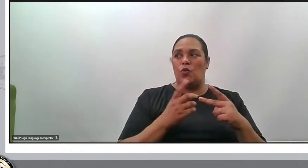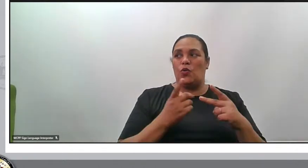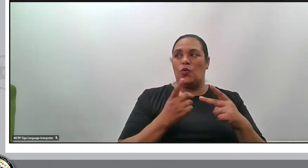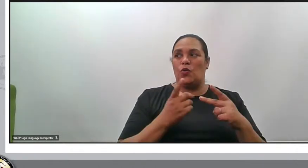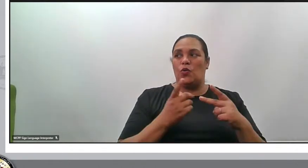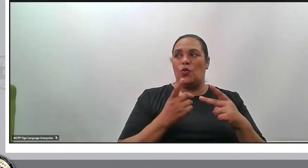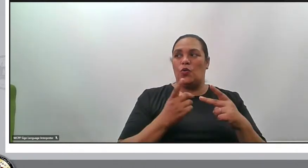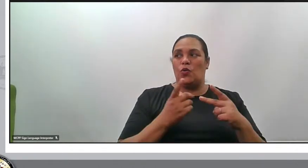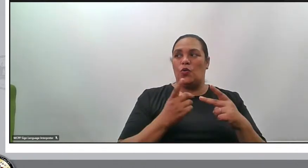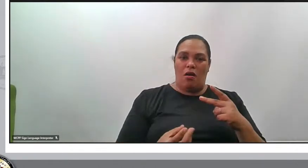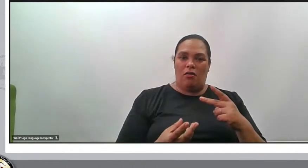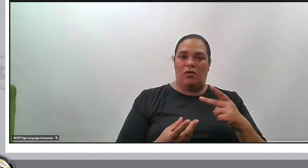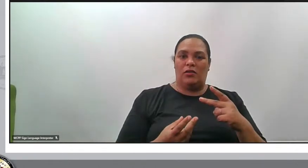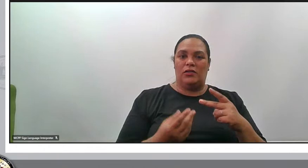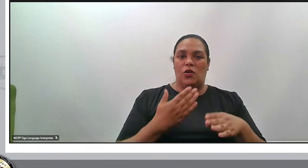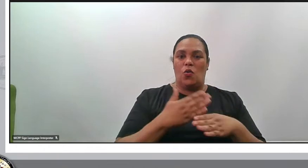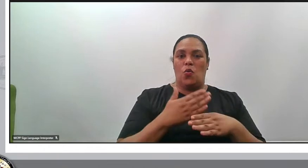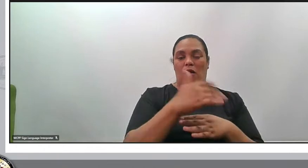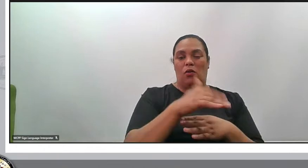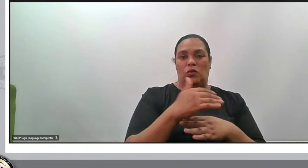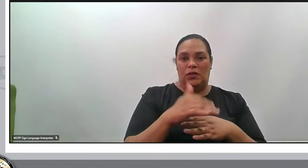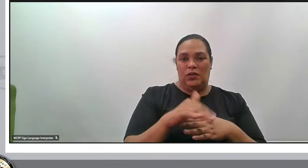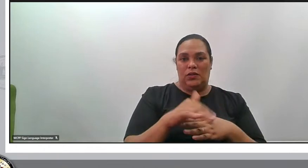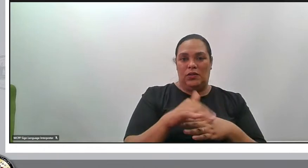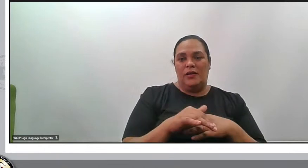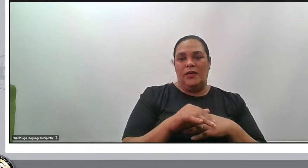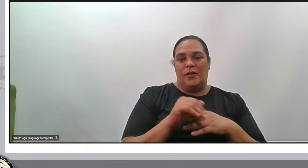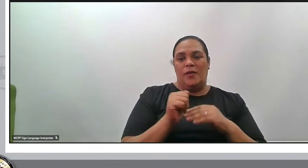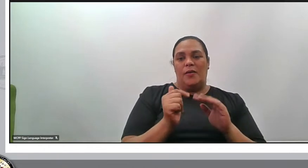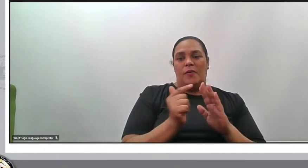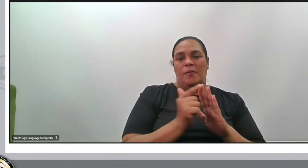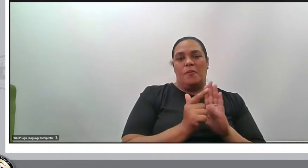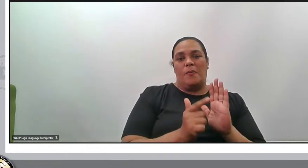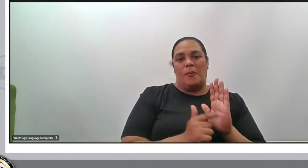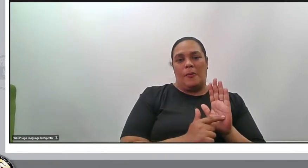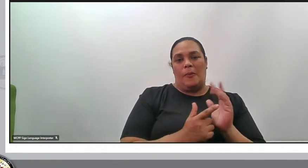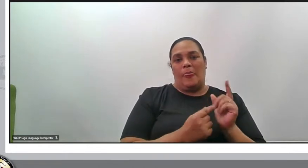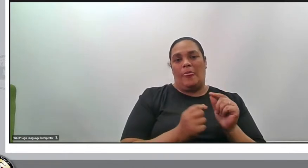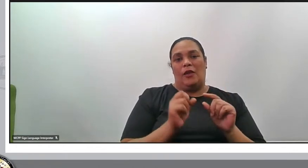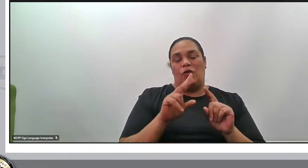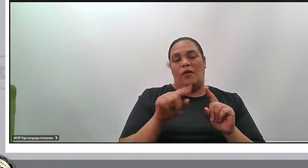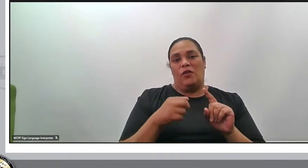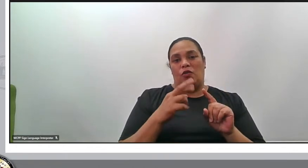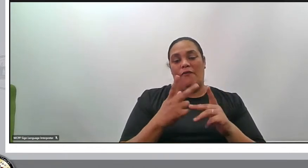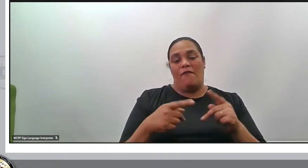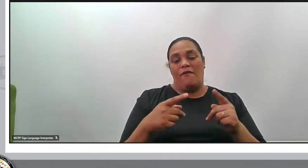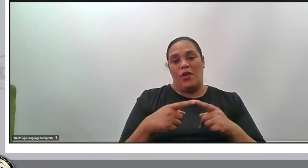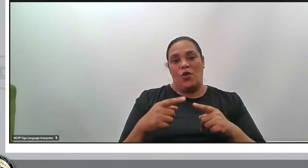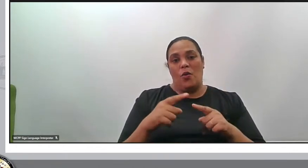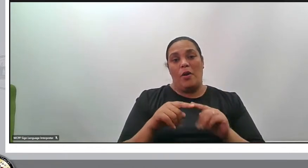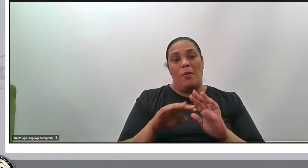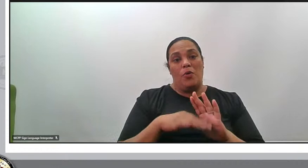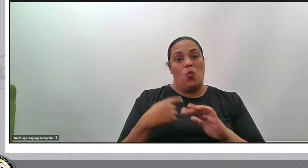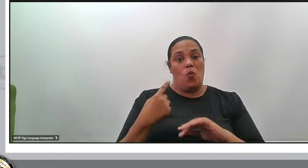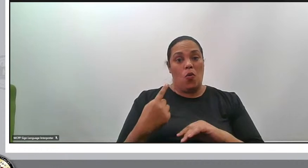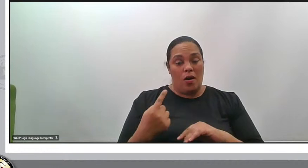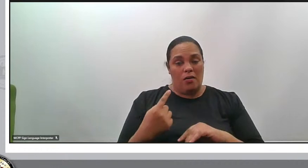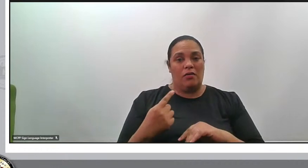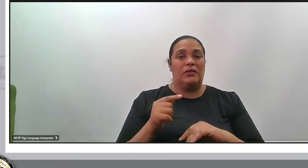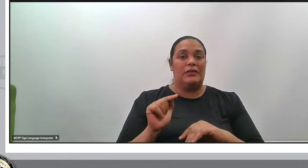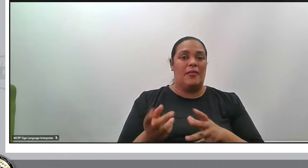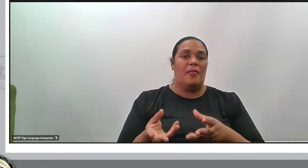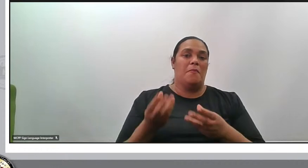of work outside of the legislature, gets 12,000 rand for venues, but program 1